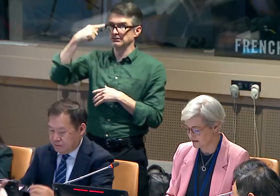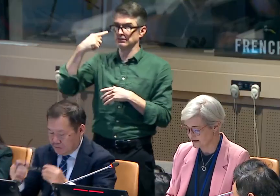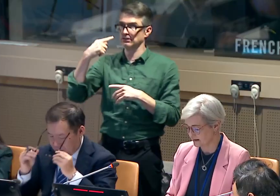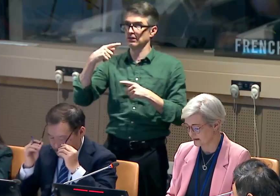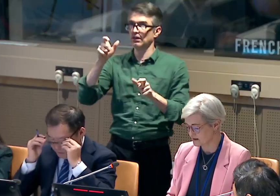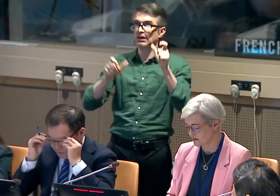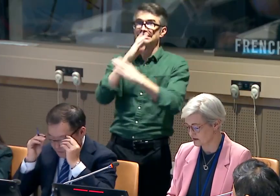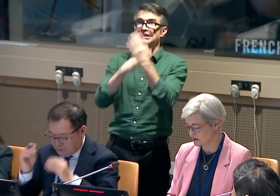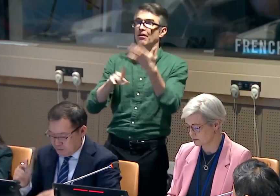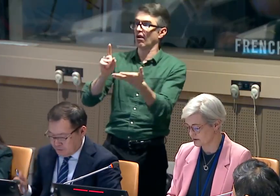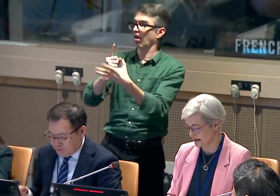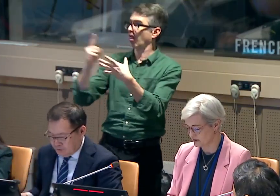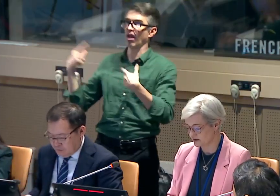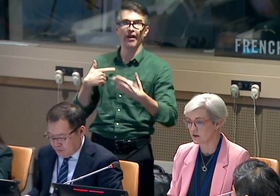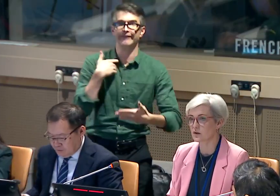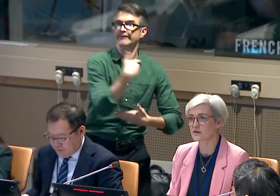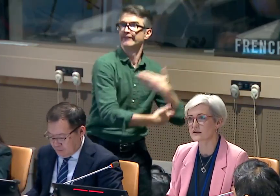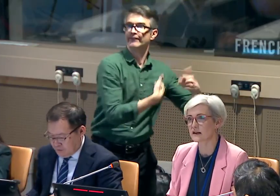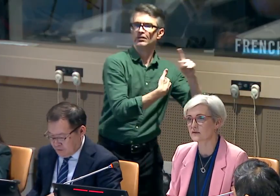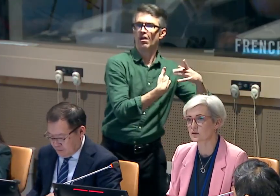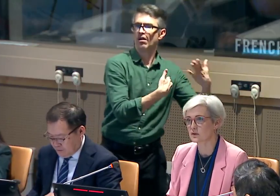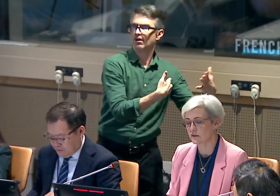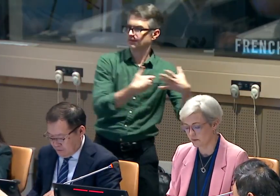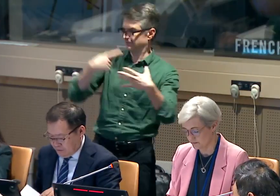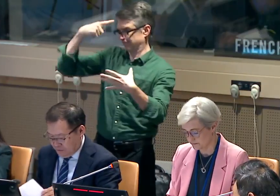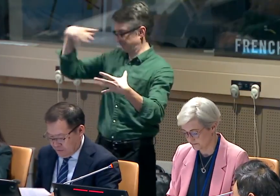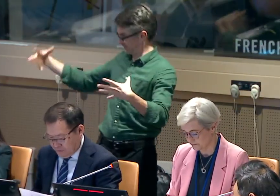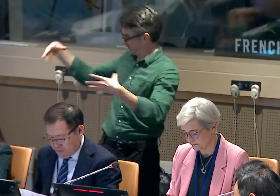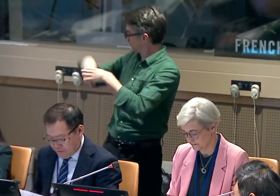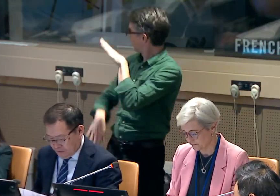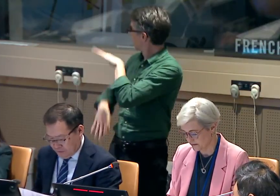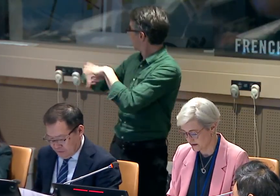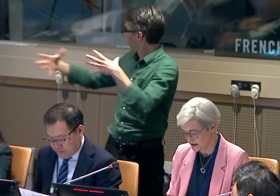impact and resilience of social protection over the life course.